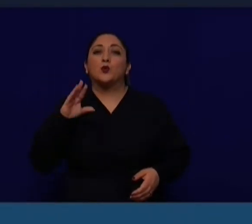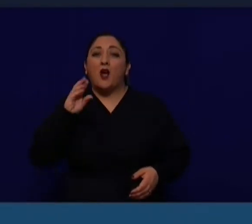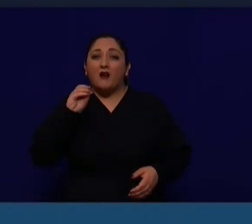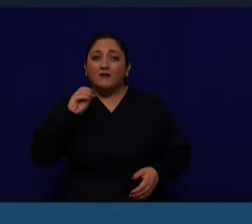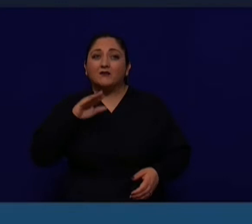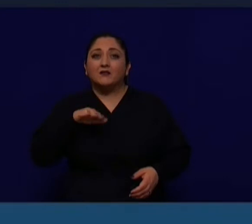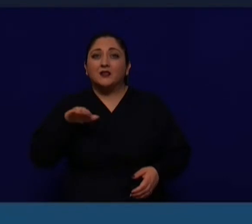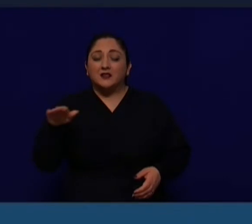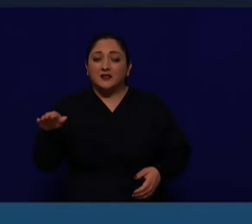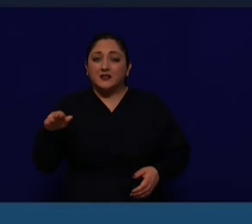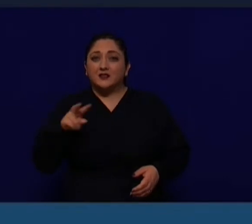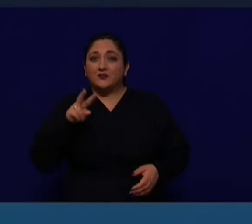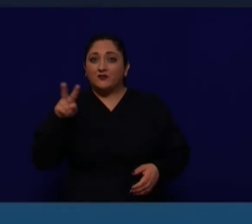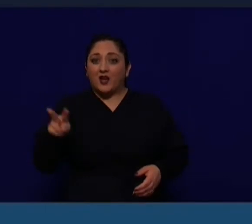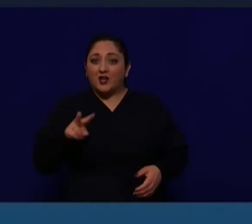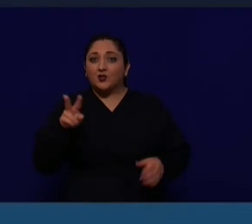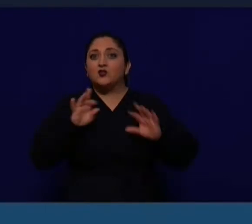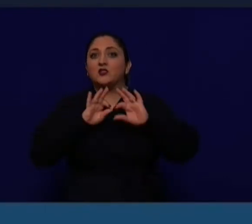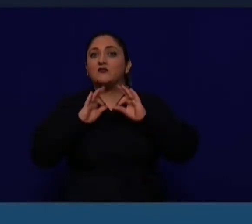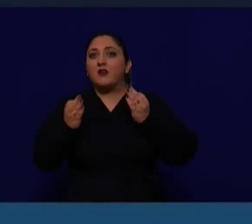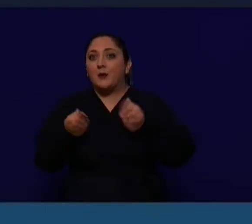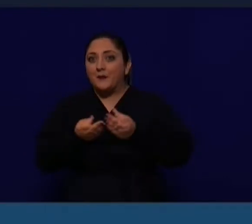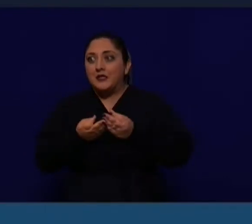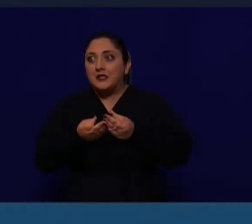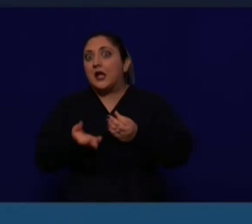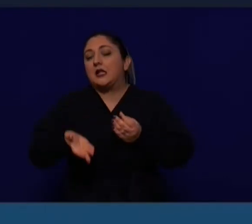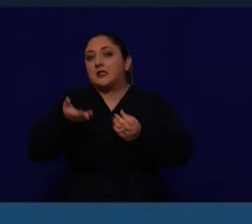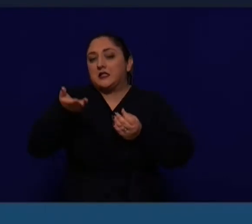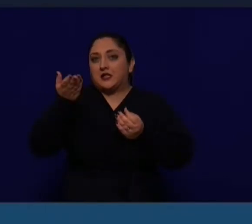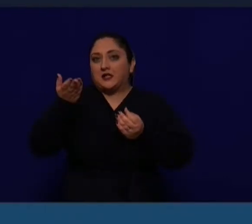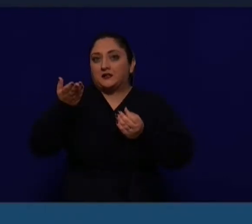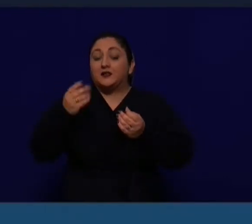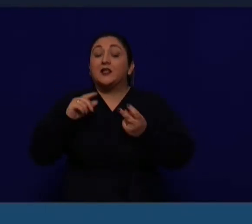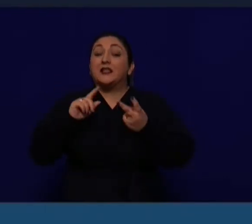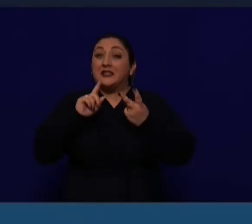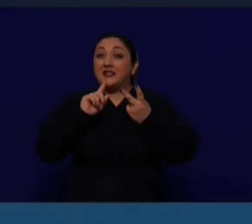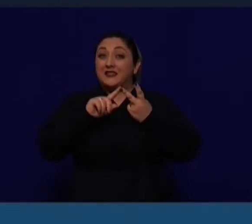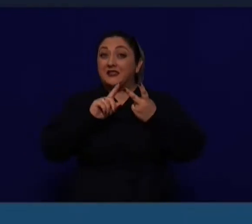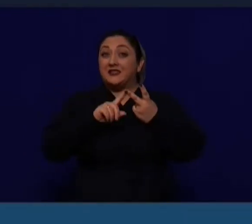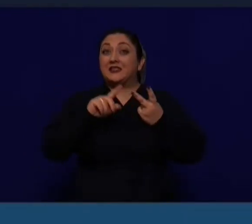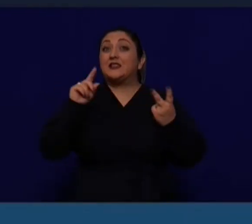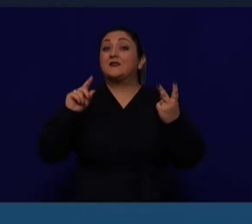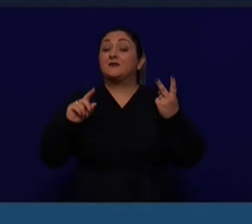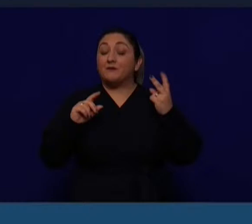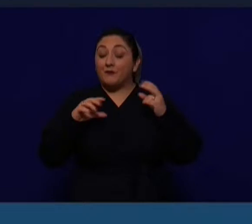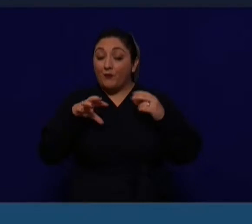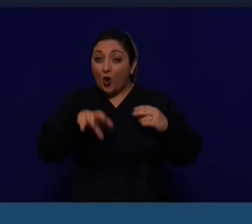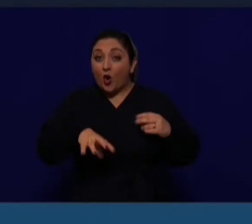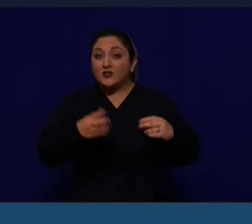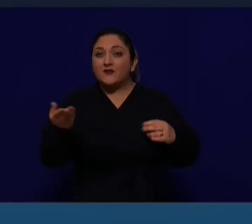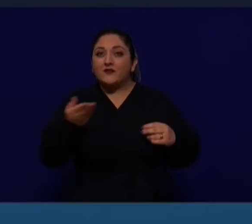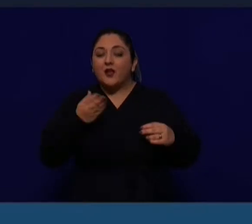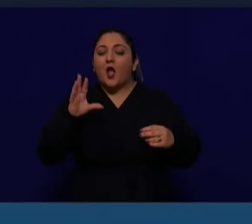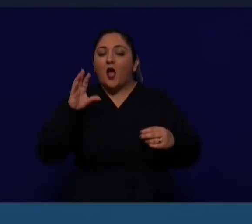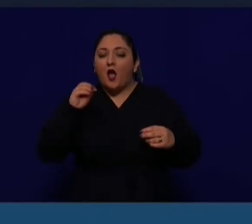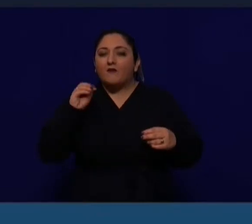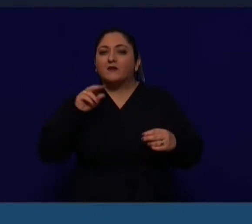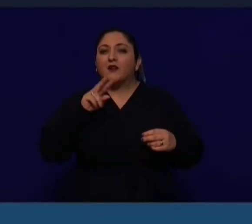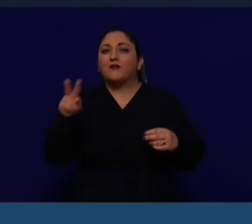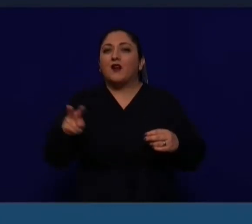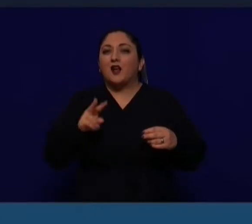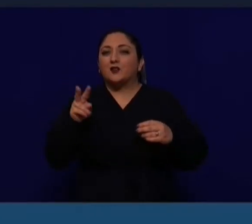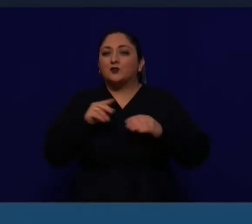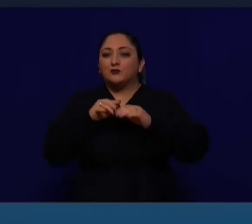are being transmitted within the households are the greatest majority. And then we have the people who are actually